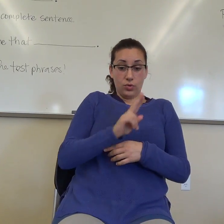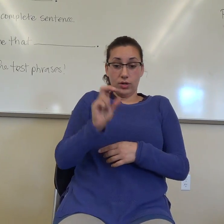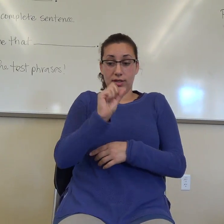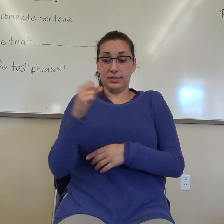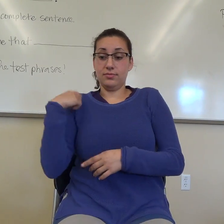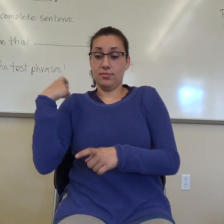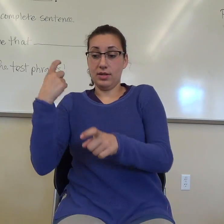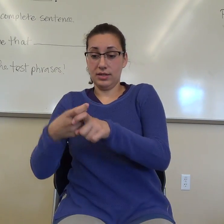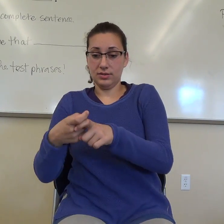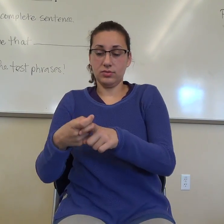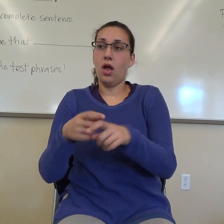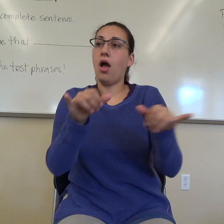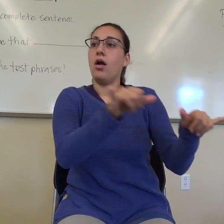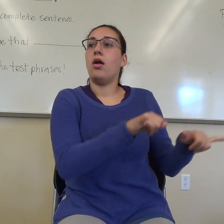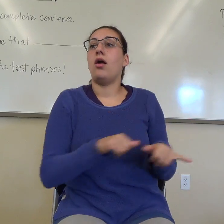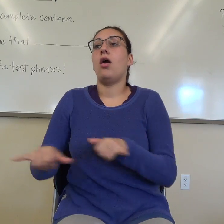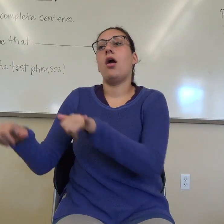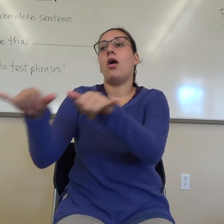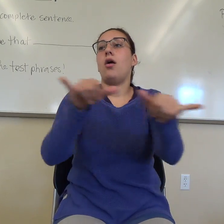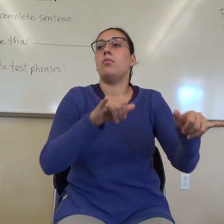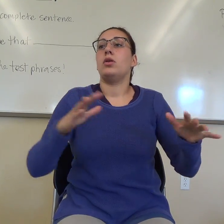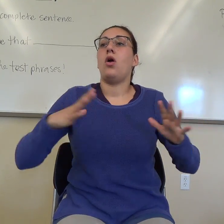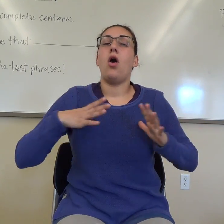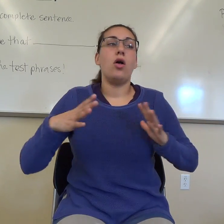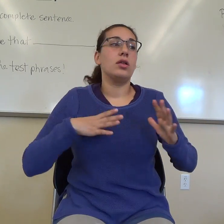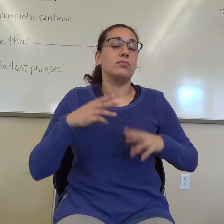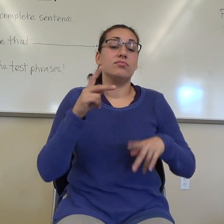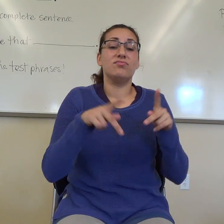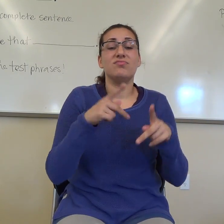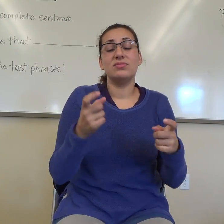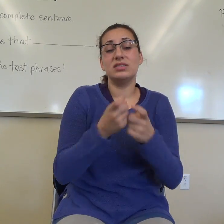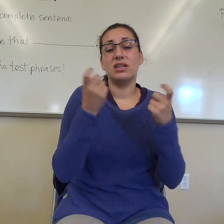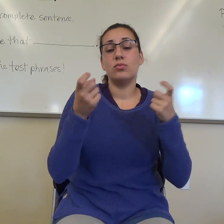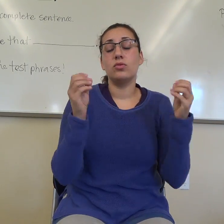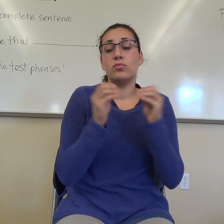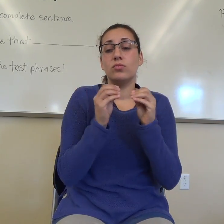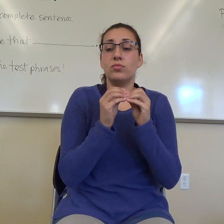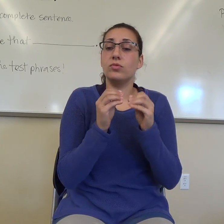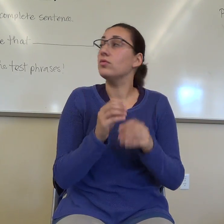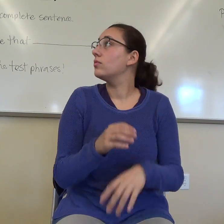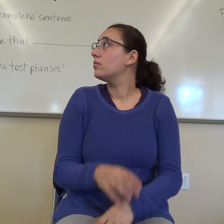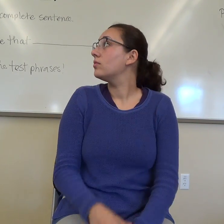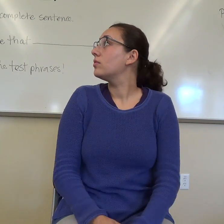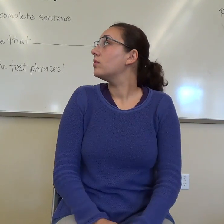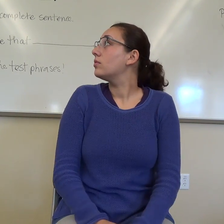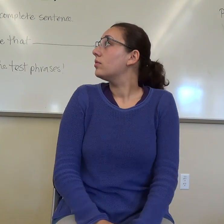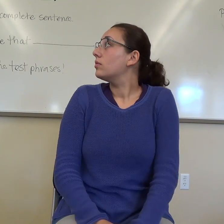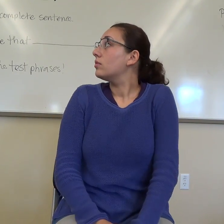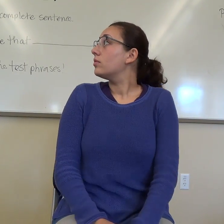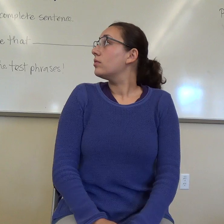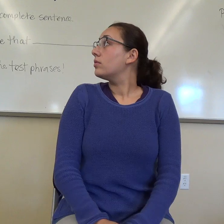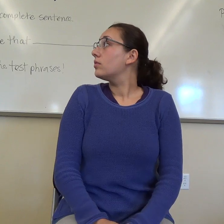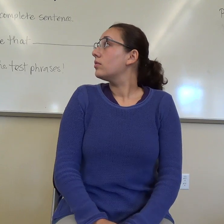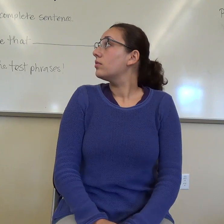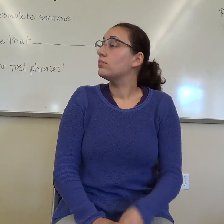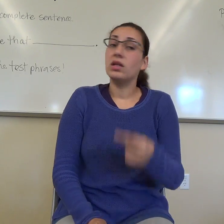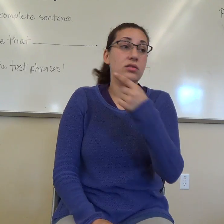common holiday. People celebrate it more. Okay, probably maybe too much stuff up here, but this is where they got